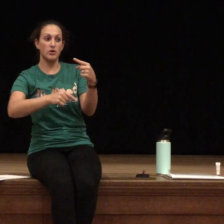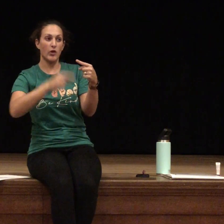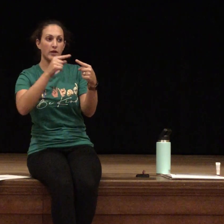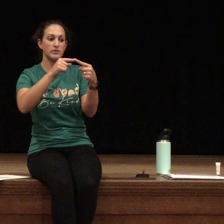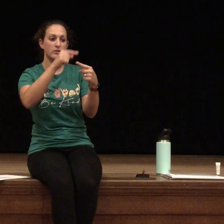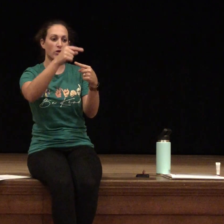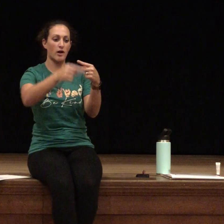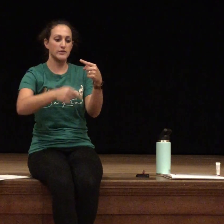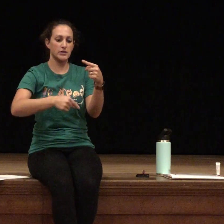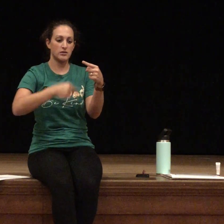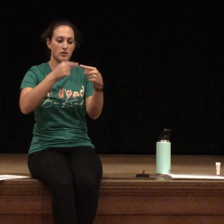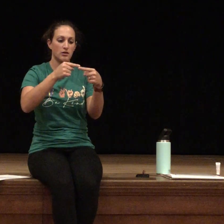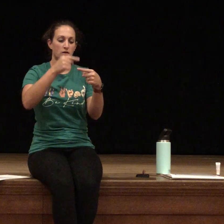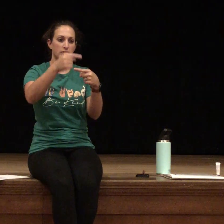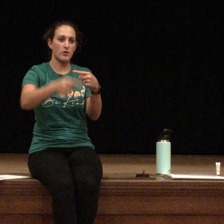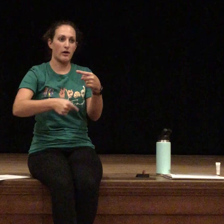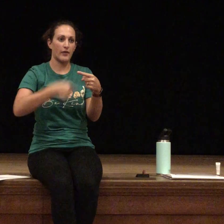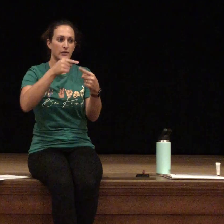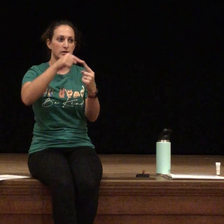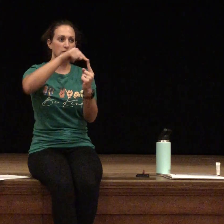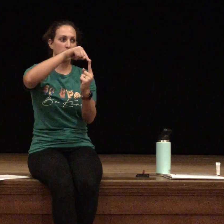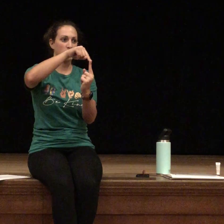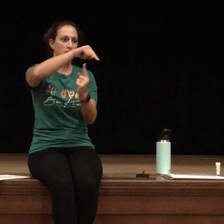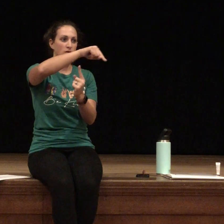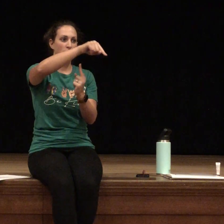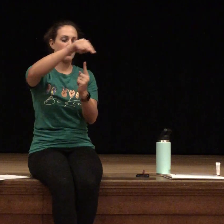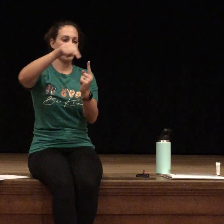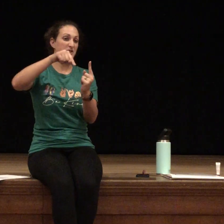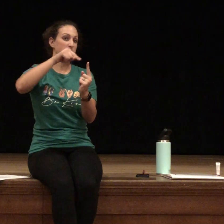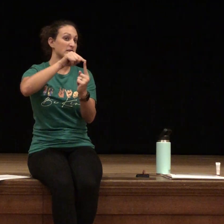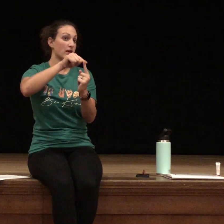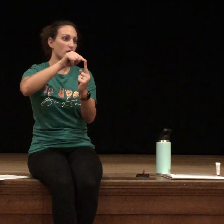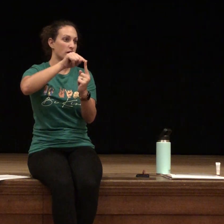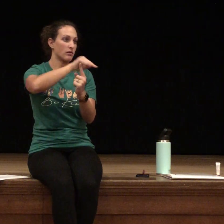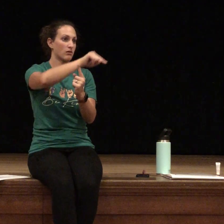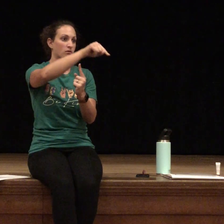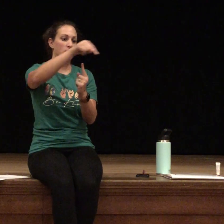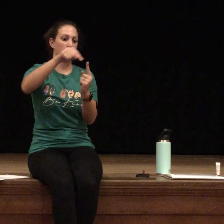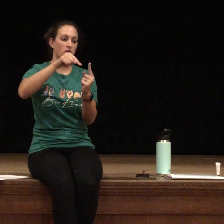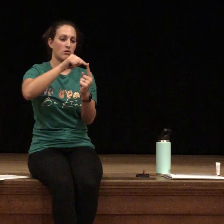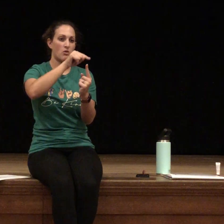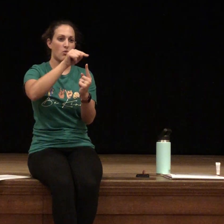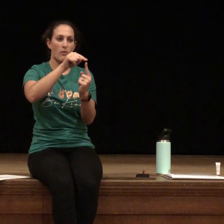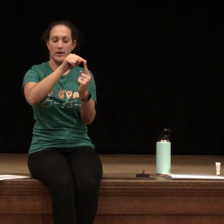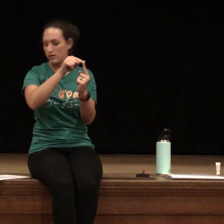one that you'll see more often. It's going around like this, but this one's not wrong either. When.